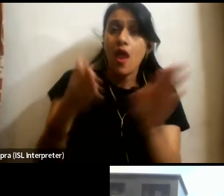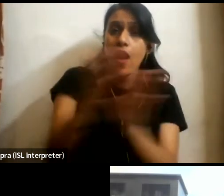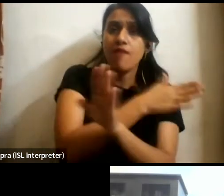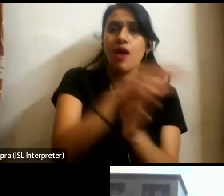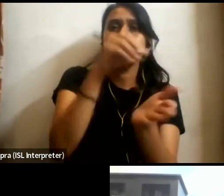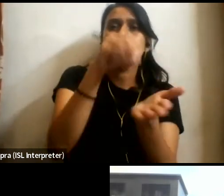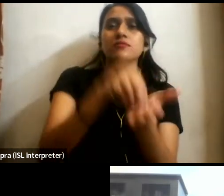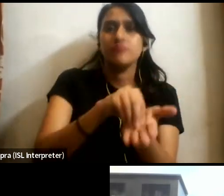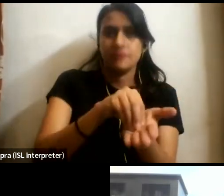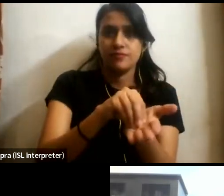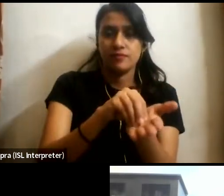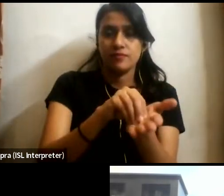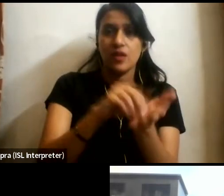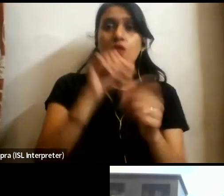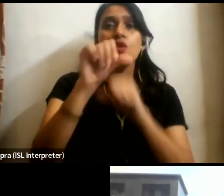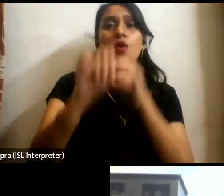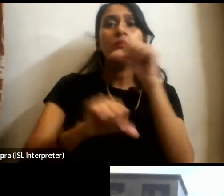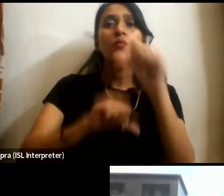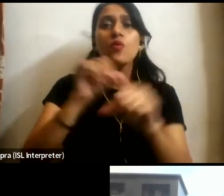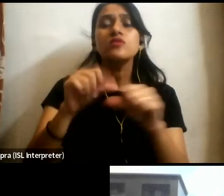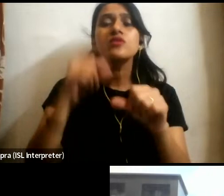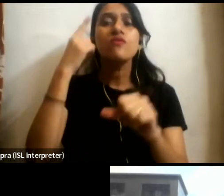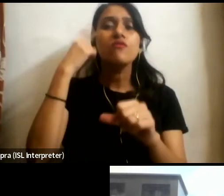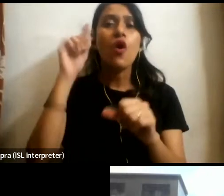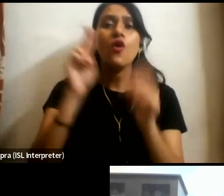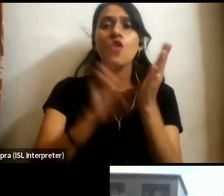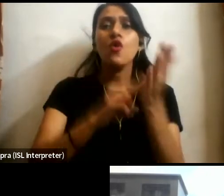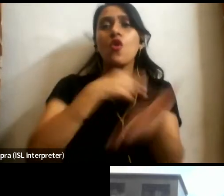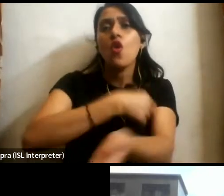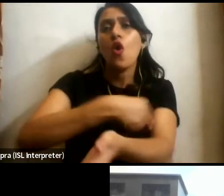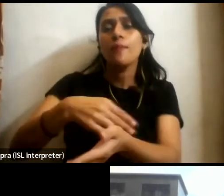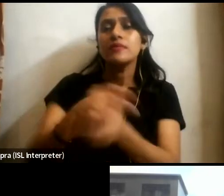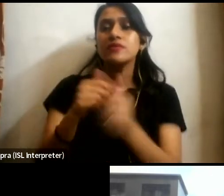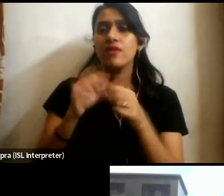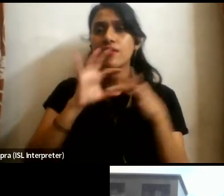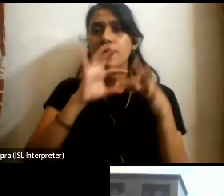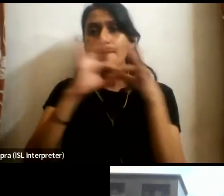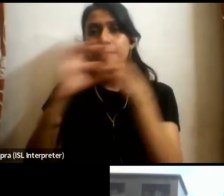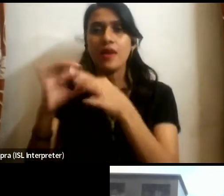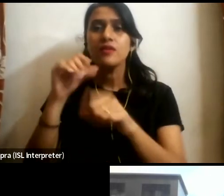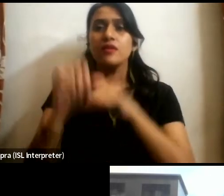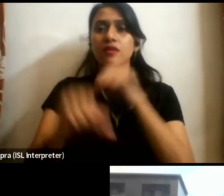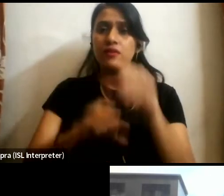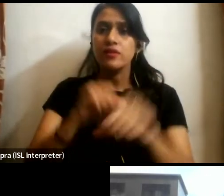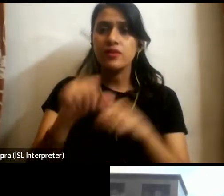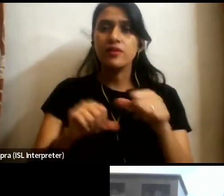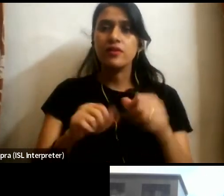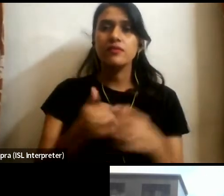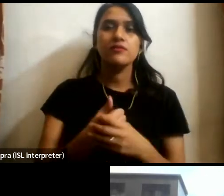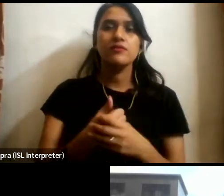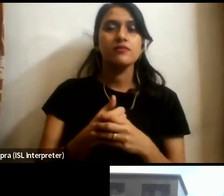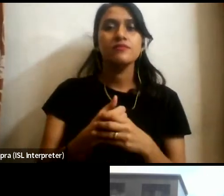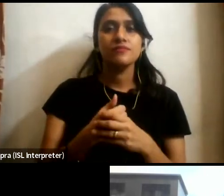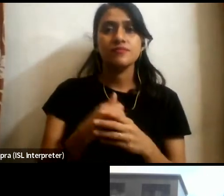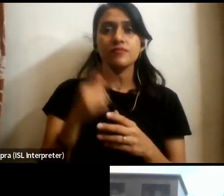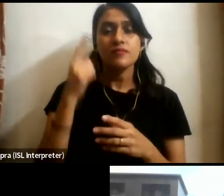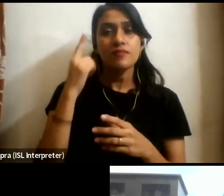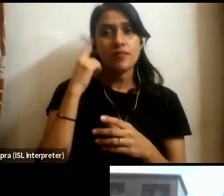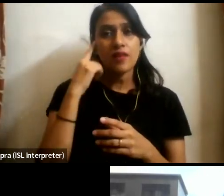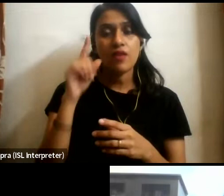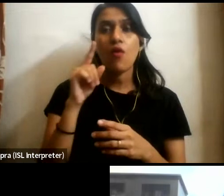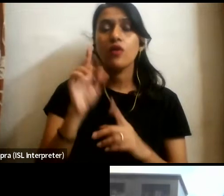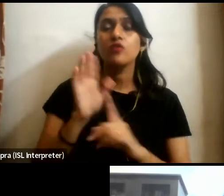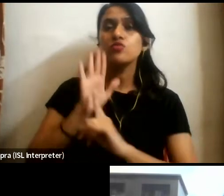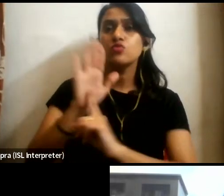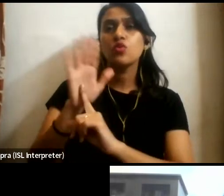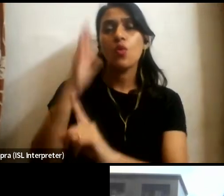an application based process or even a nomination based process where the person who's nominating has to indicate